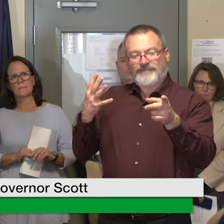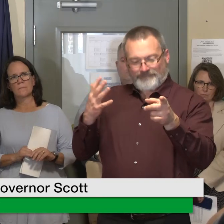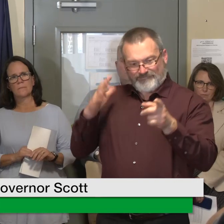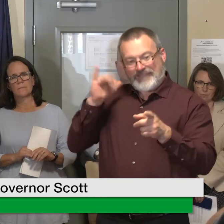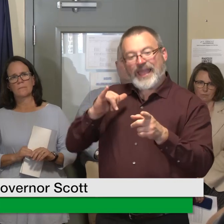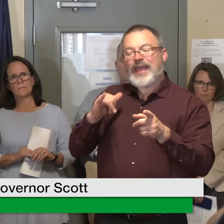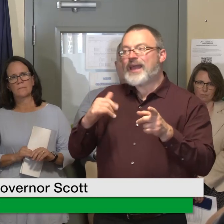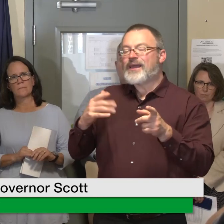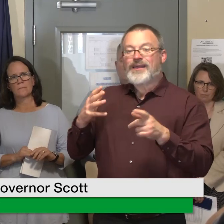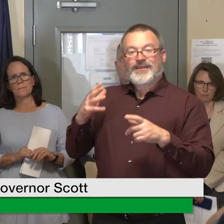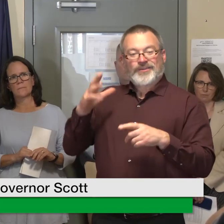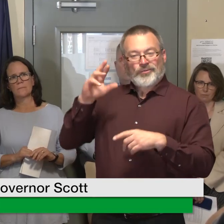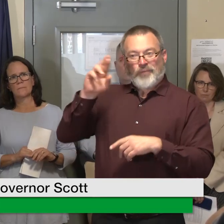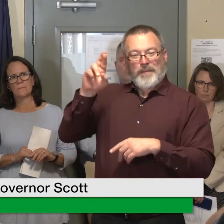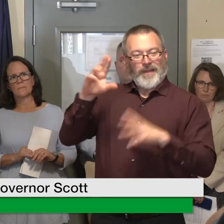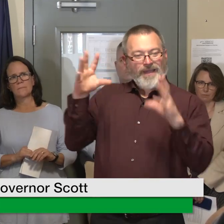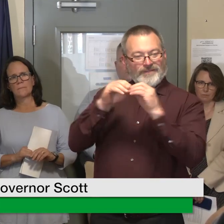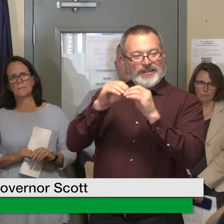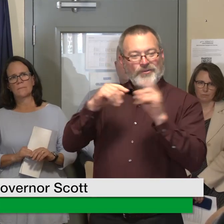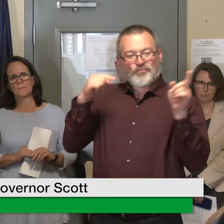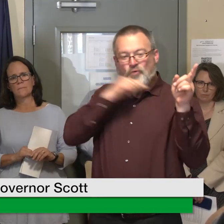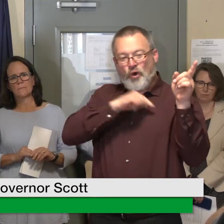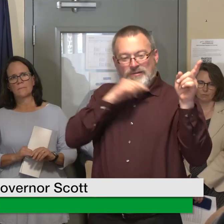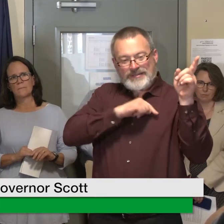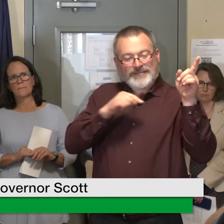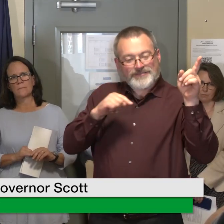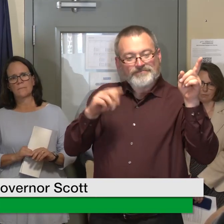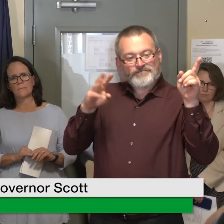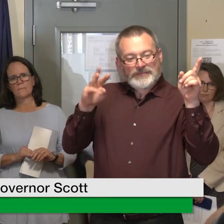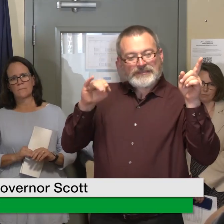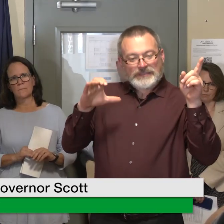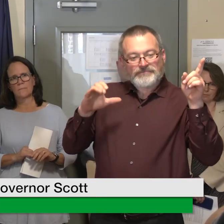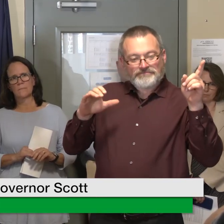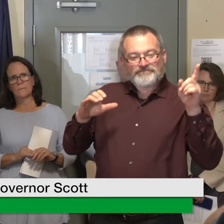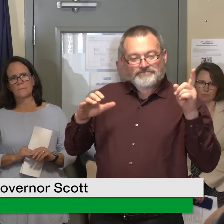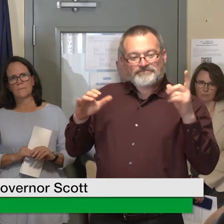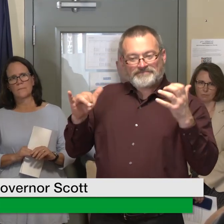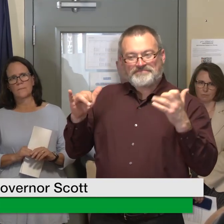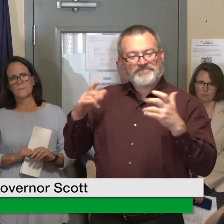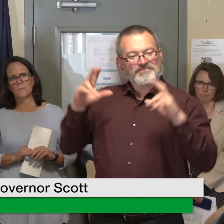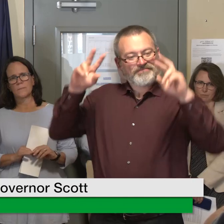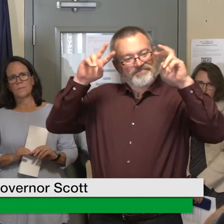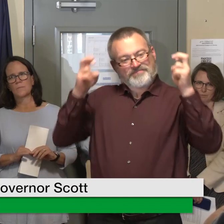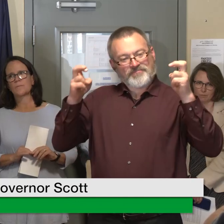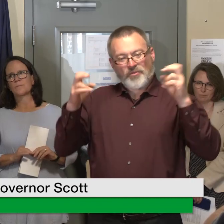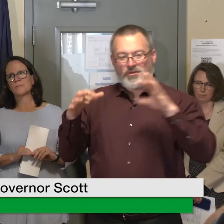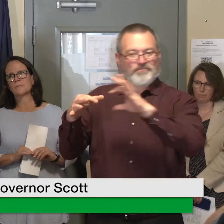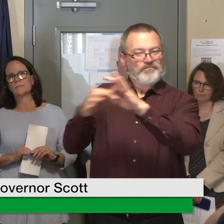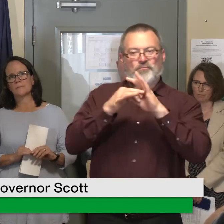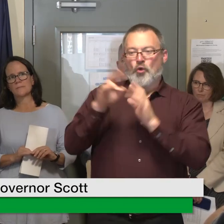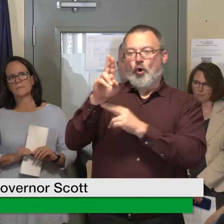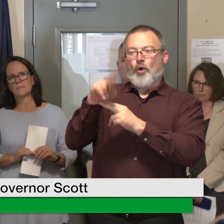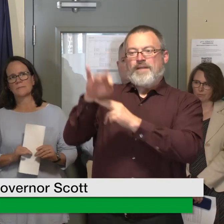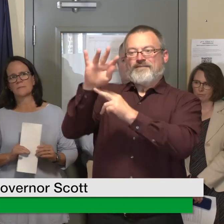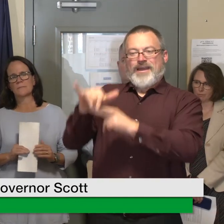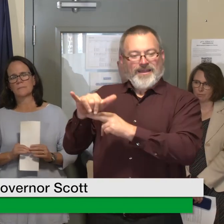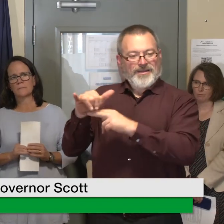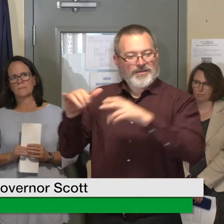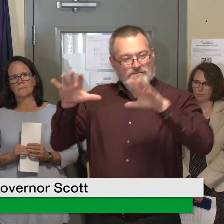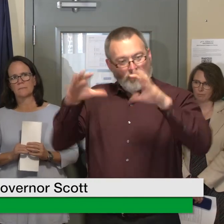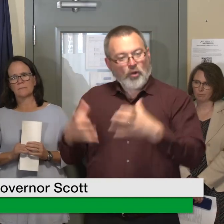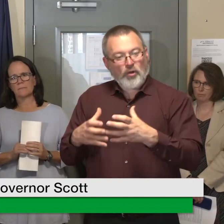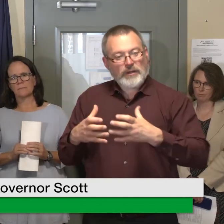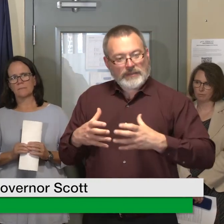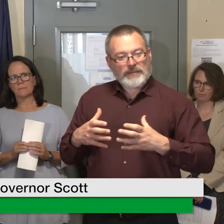help unify the party, if you will. You've publicly spoken out against Trump multiple times. I'm just guessing if we can just kind of get your reaction to last weekend, the pick for